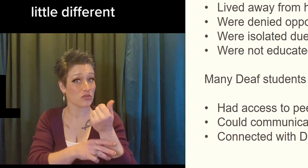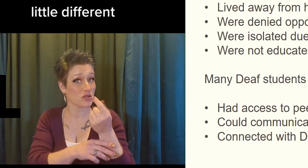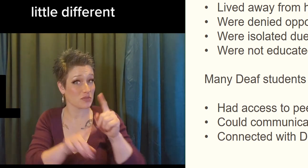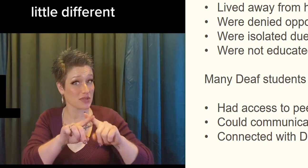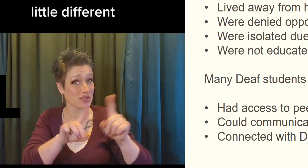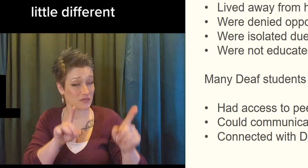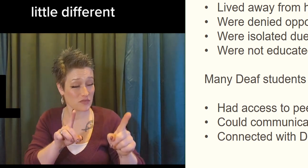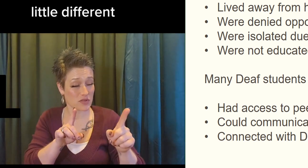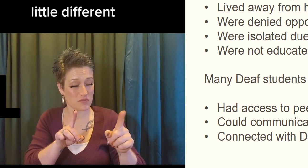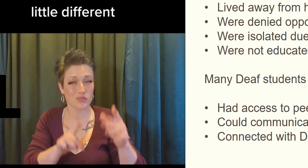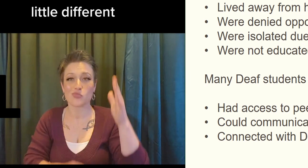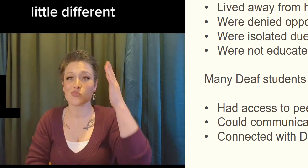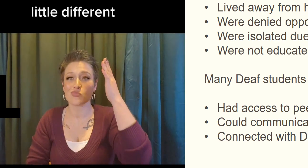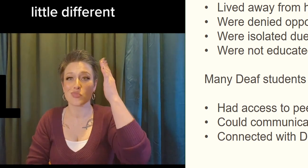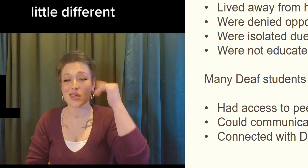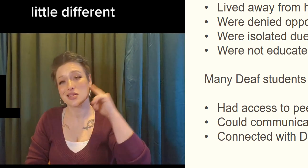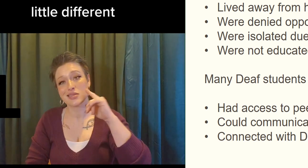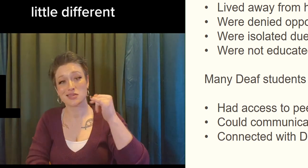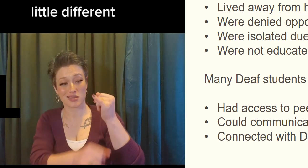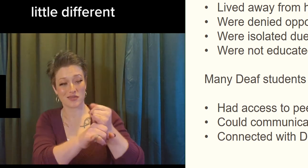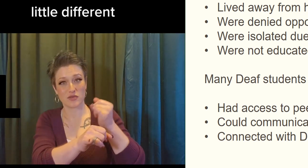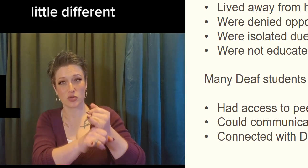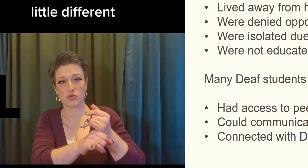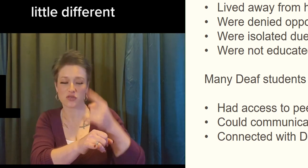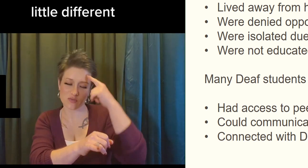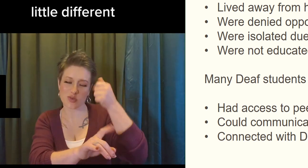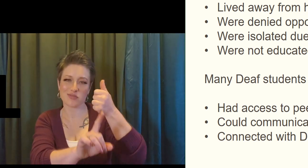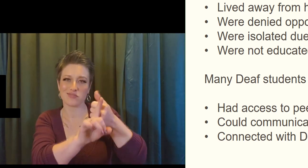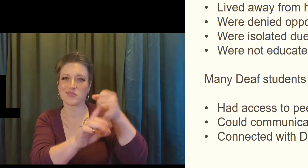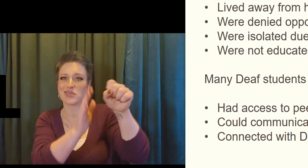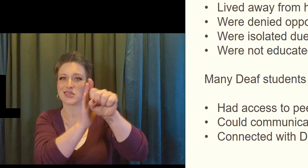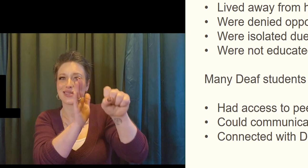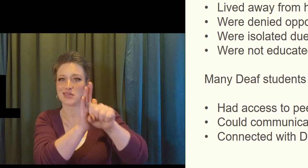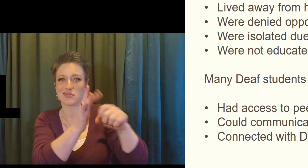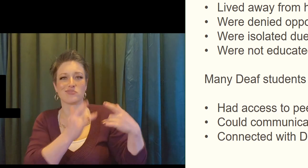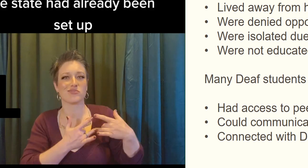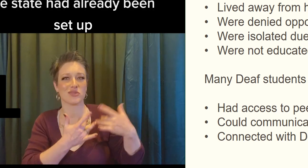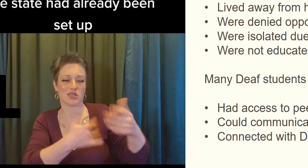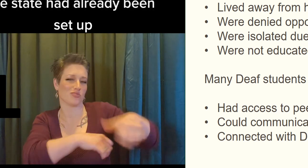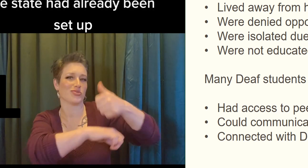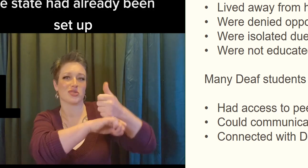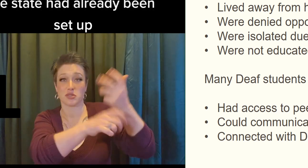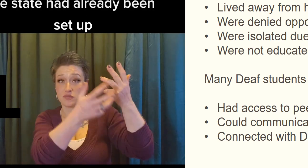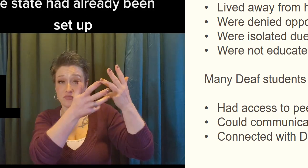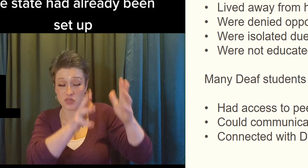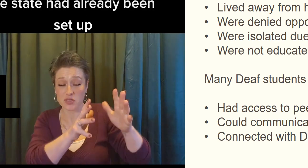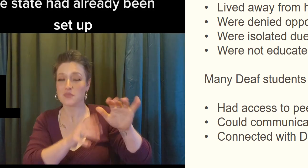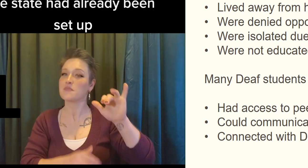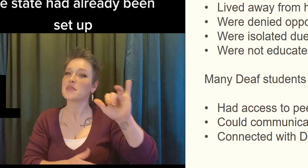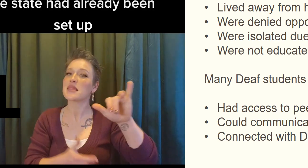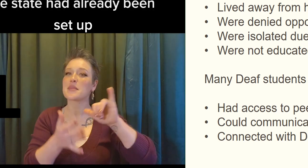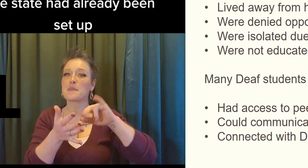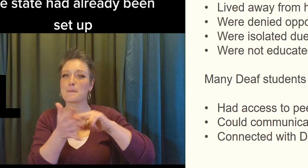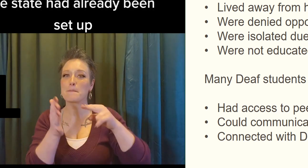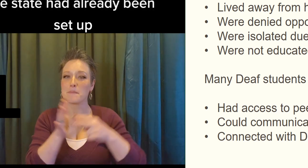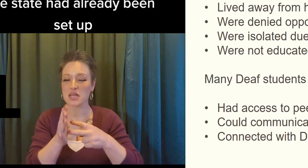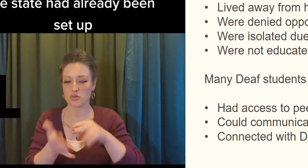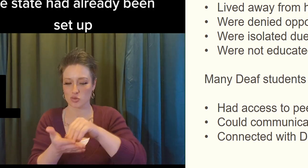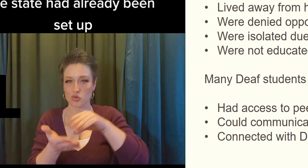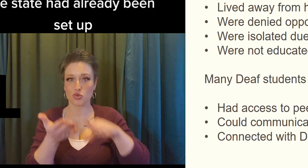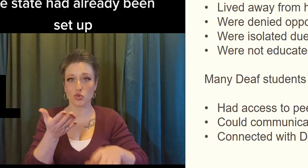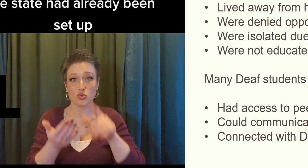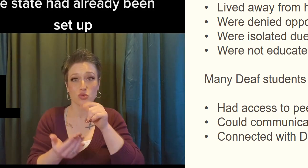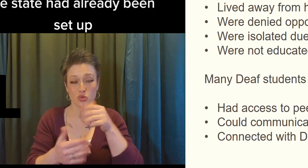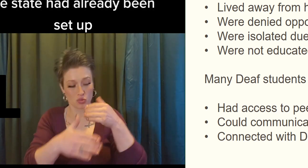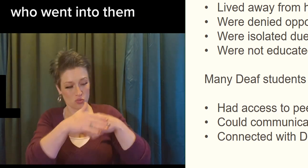But in the deaf world, it was a little different. Deaf schools, usually run by the state, had already been